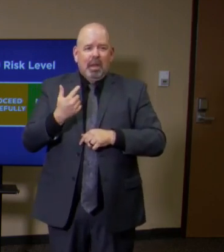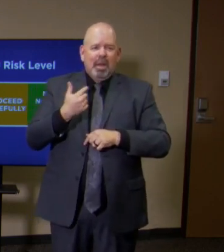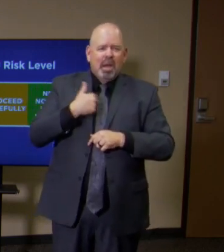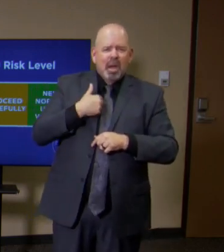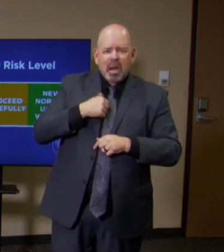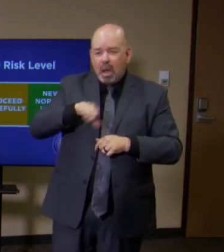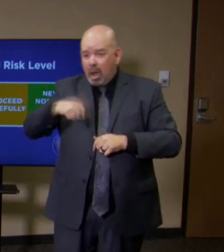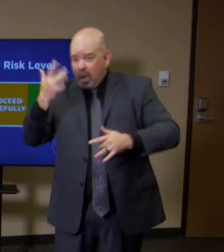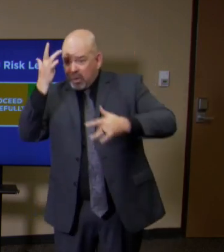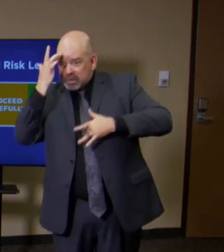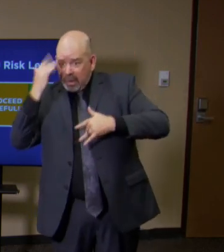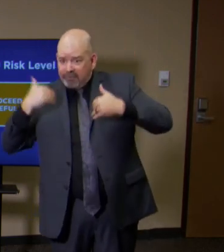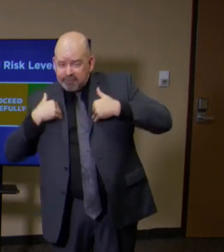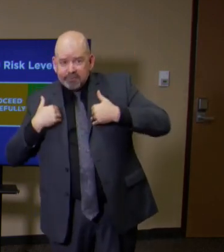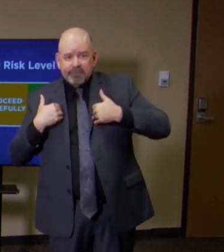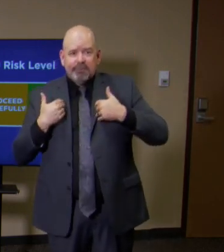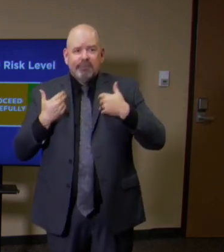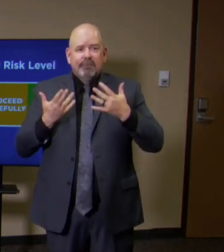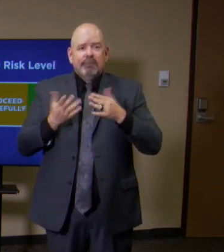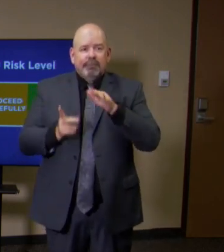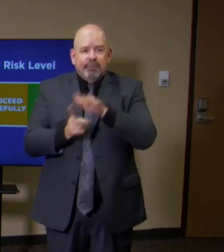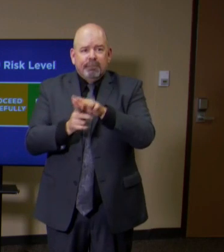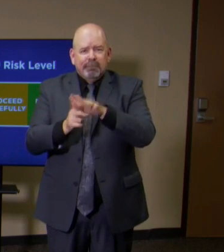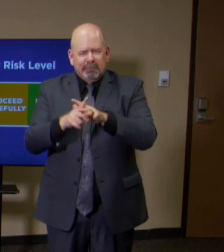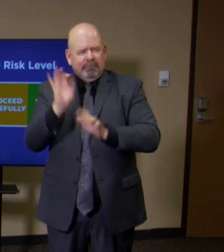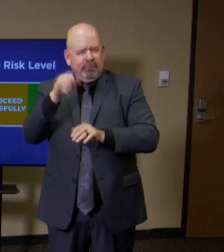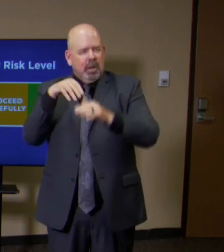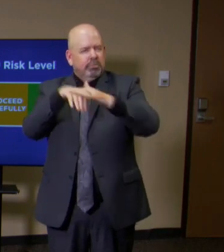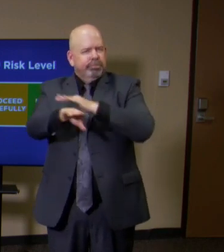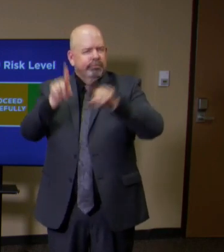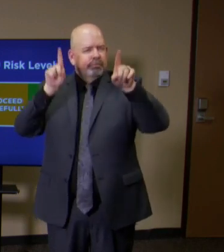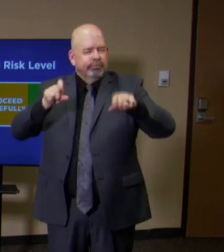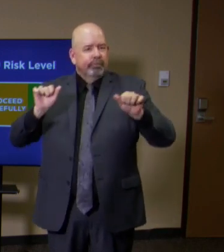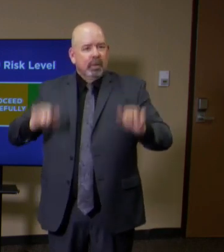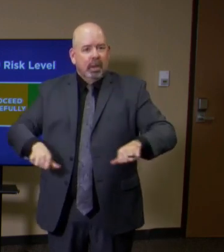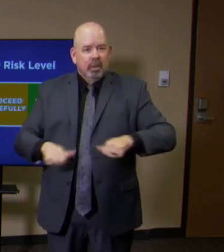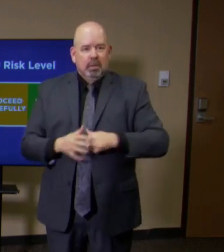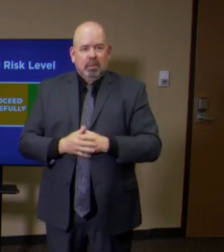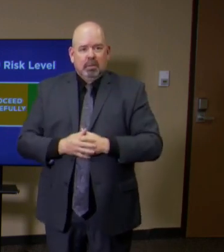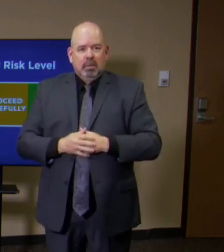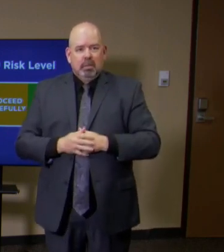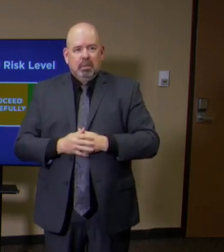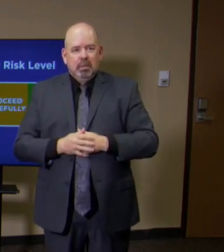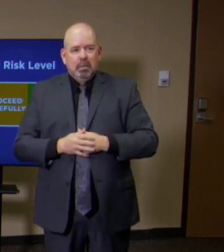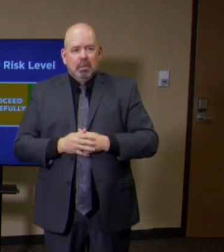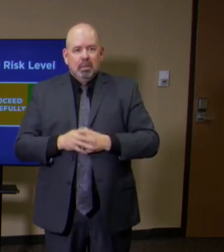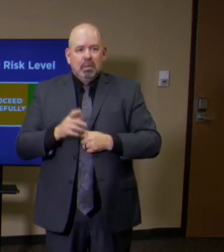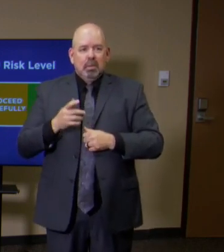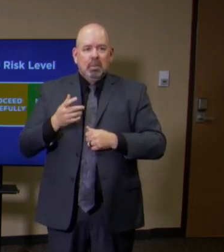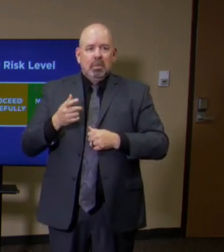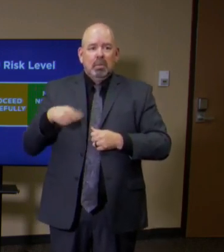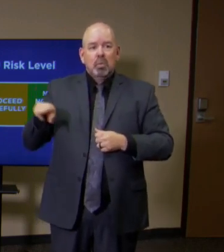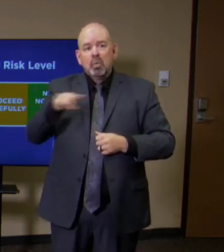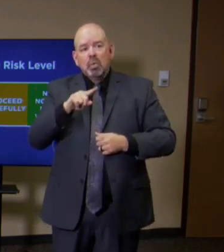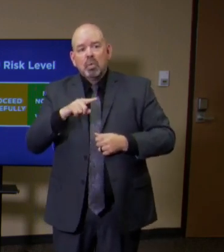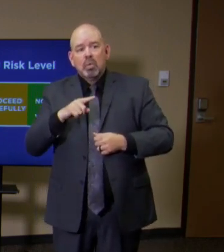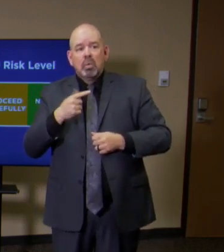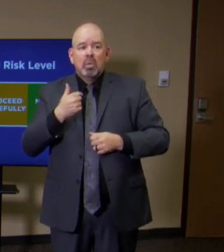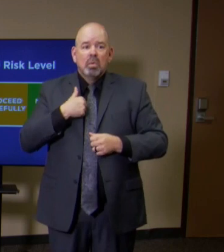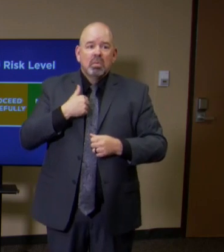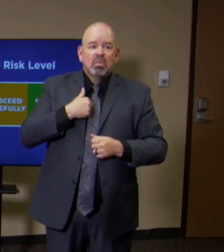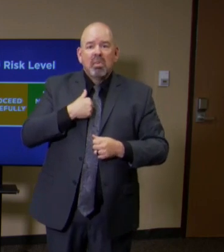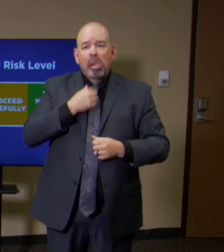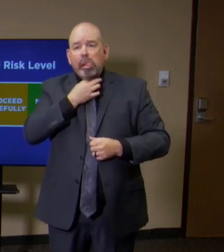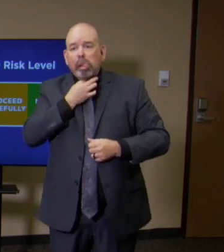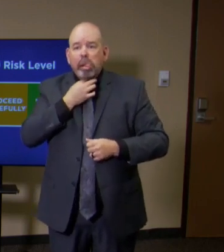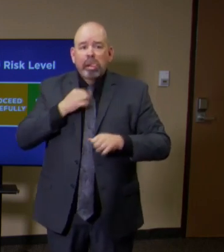symptoms. Those interested, and I don't know if we have a graphic for this, I don't know if we do or not, I didn't ask for one, so I probably messed that up. So